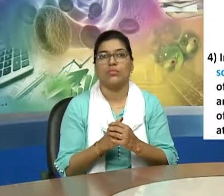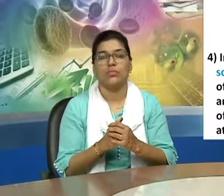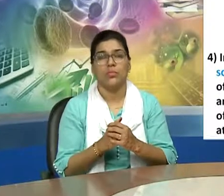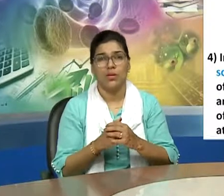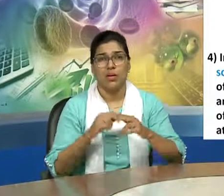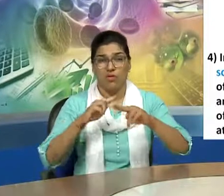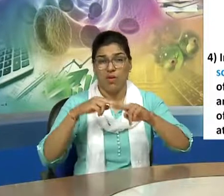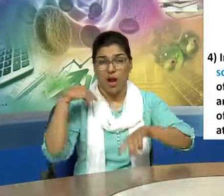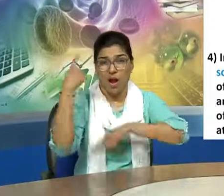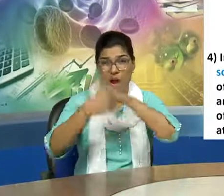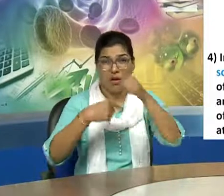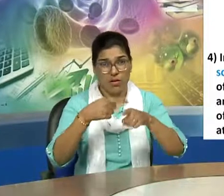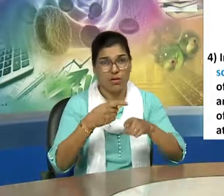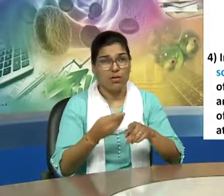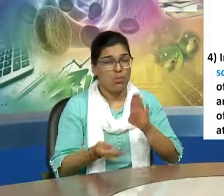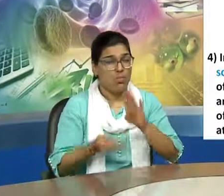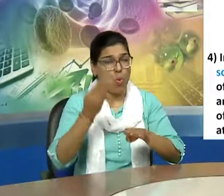Fourth point explains